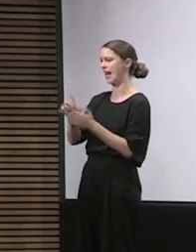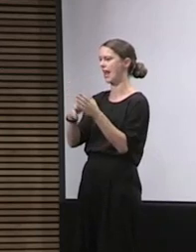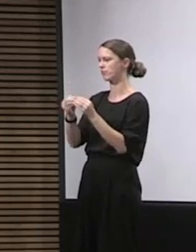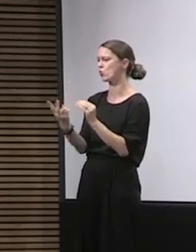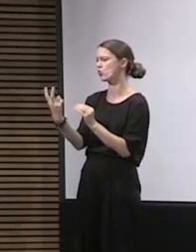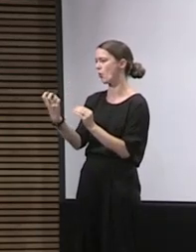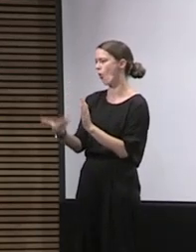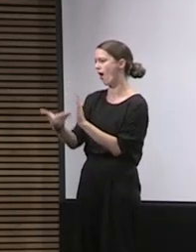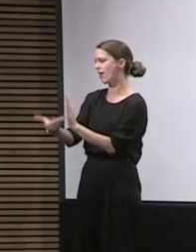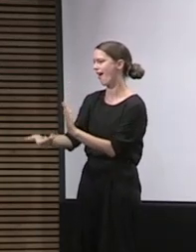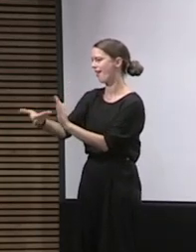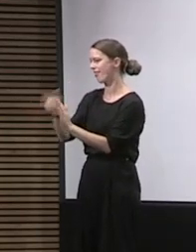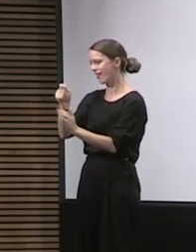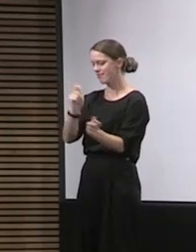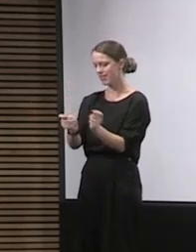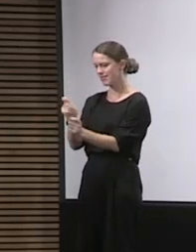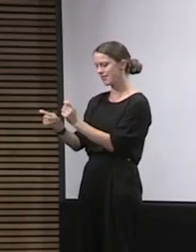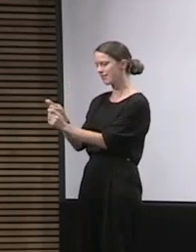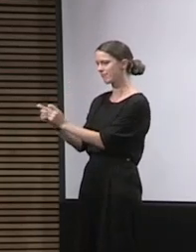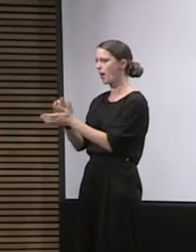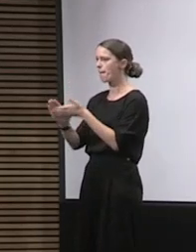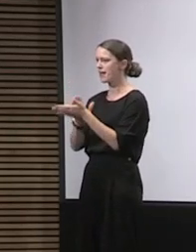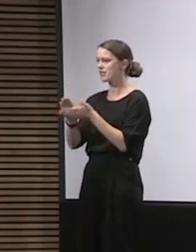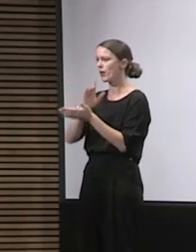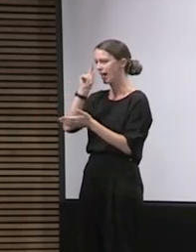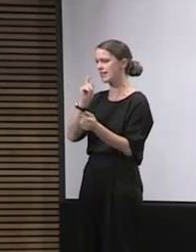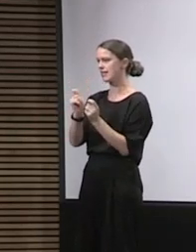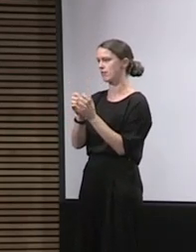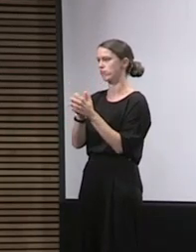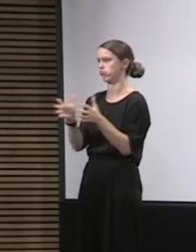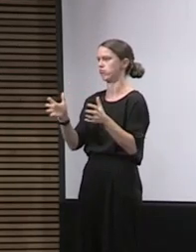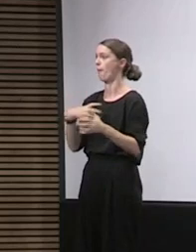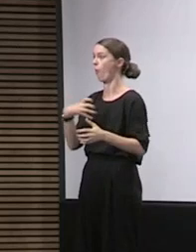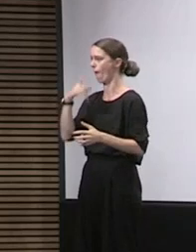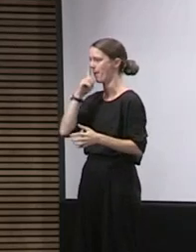laboratories who are able to test, and that will bring up our capacity further.